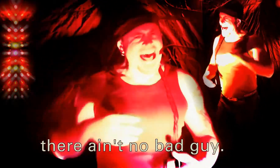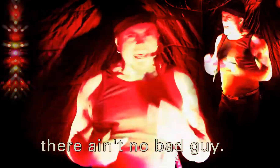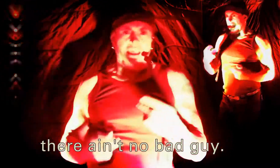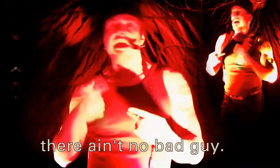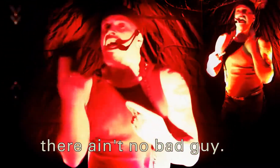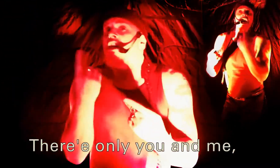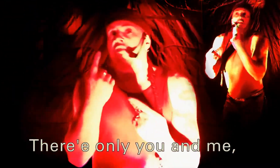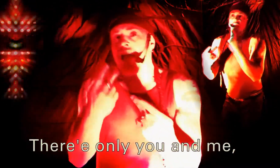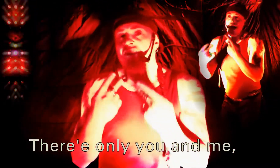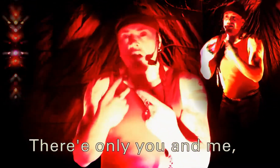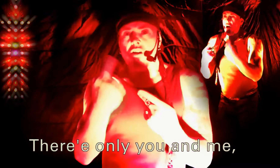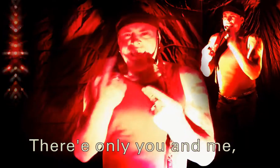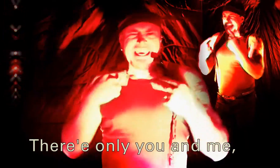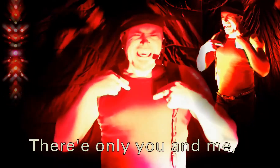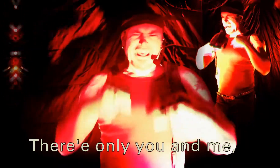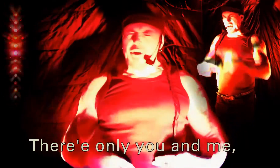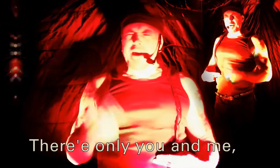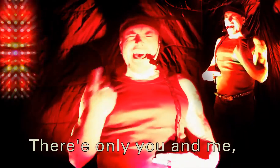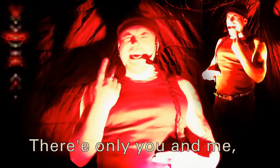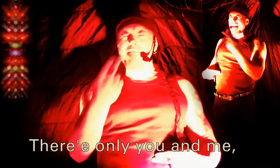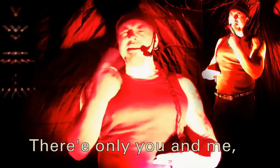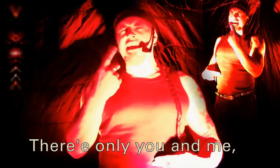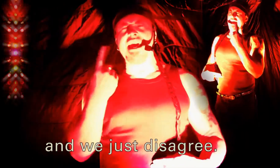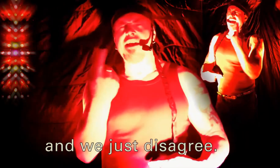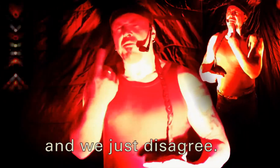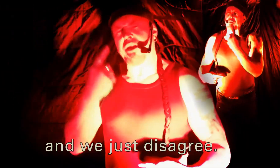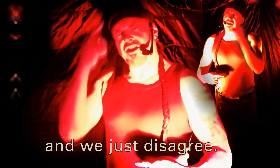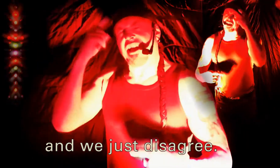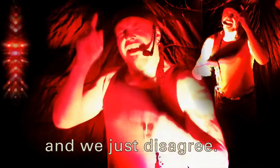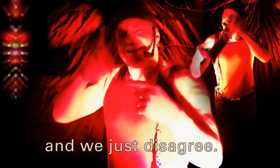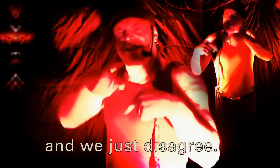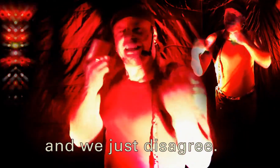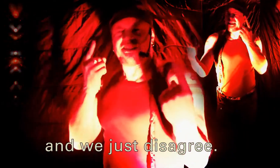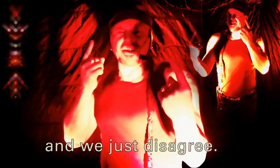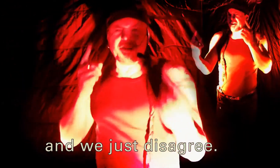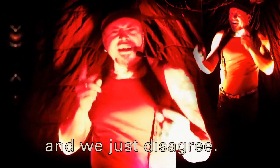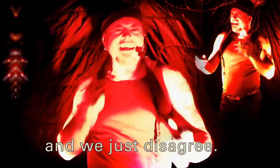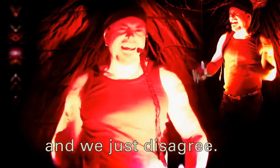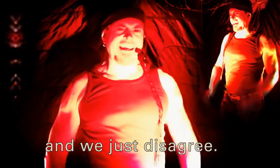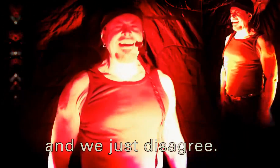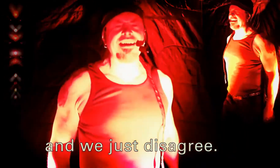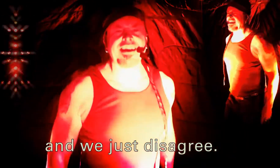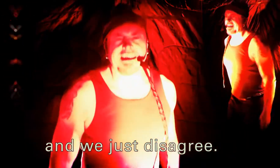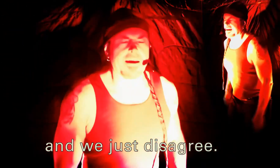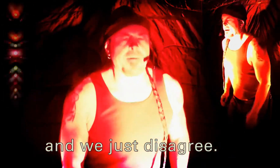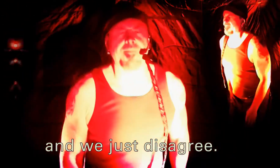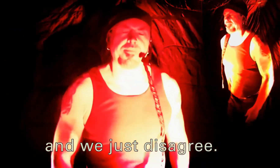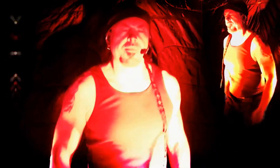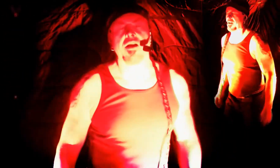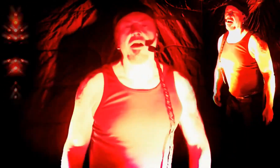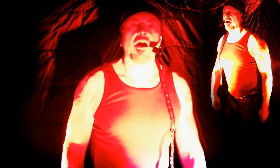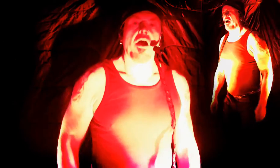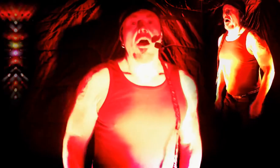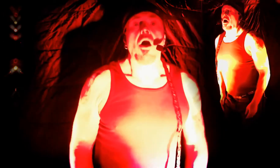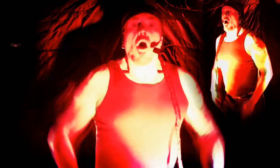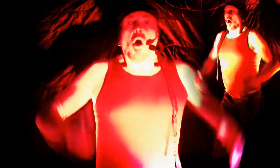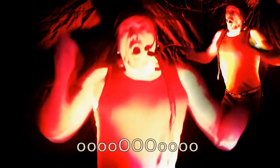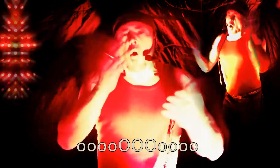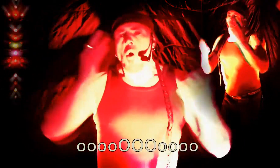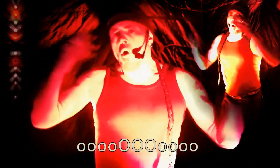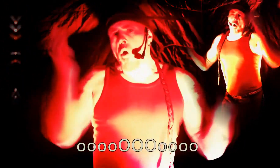bad guy. There's only you and me, and we just disagree.